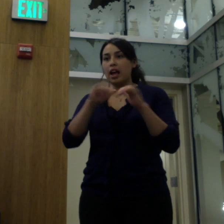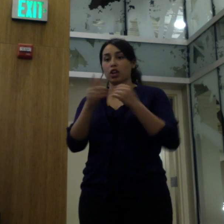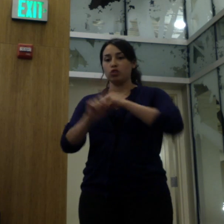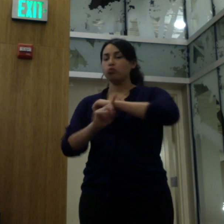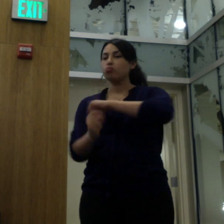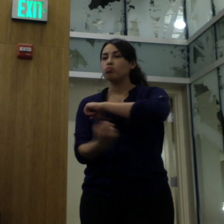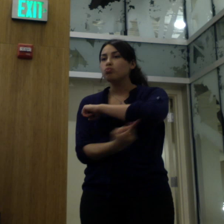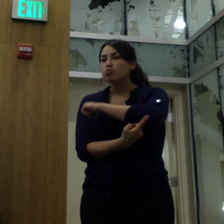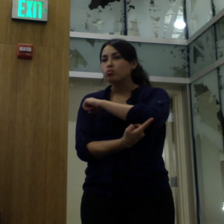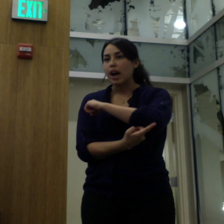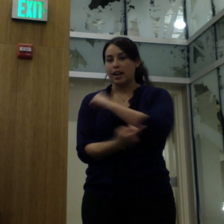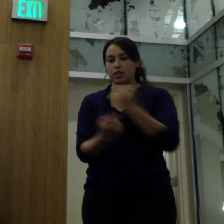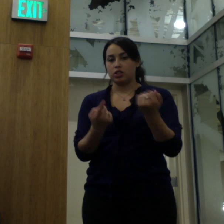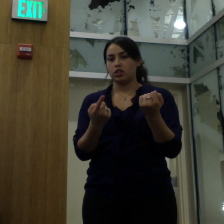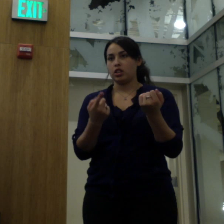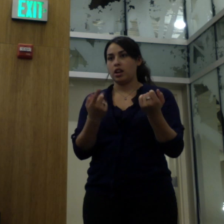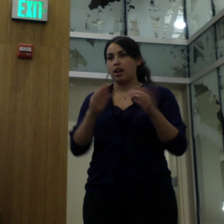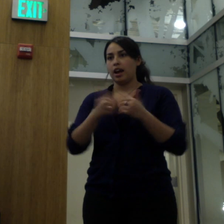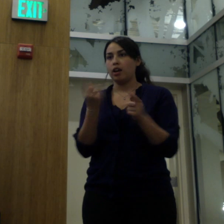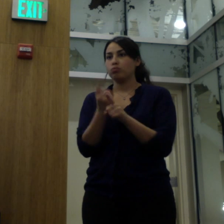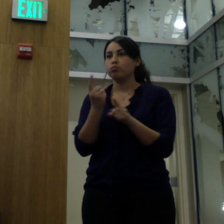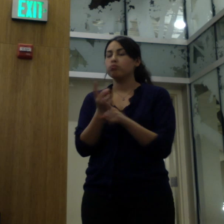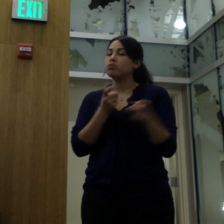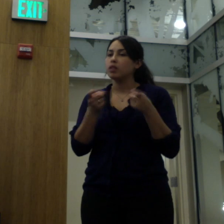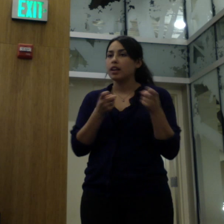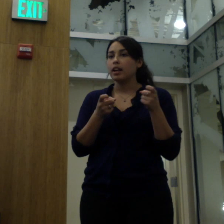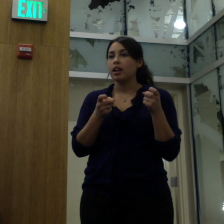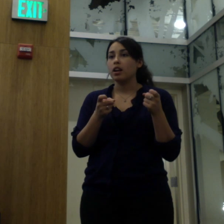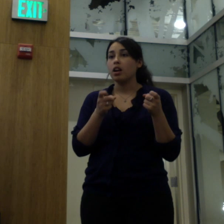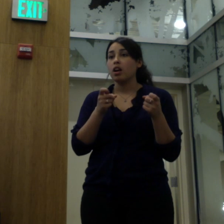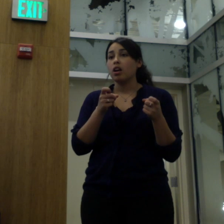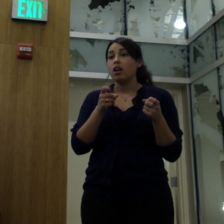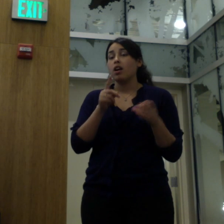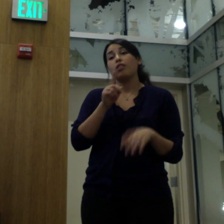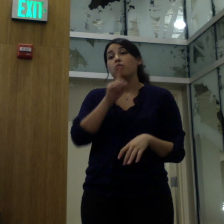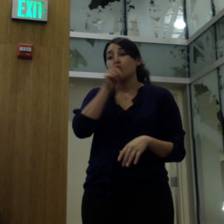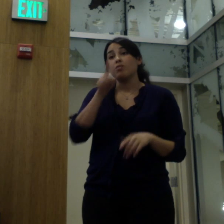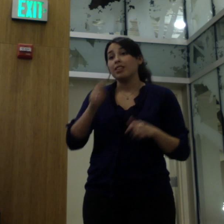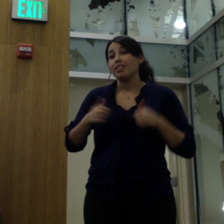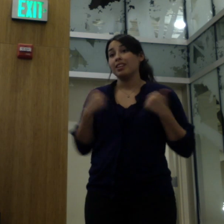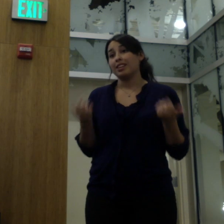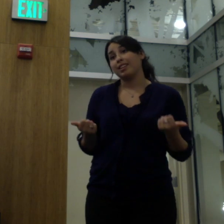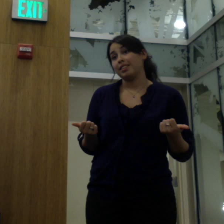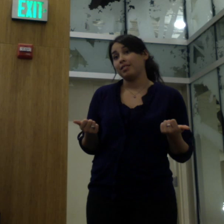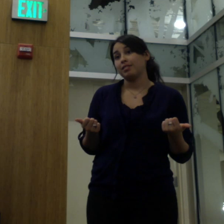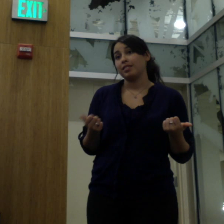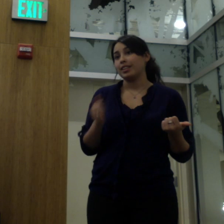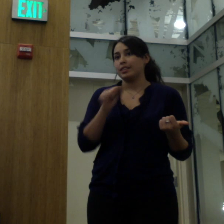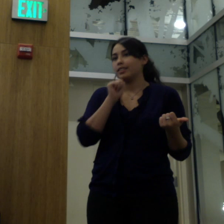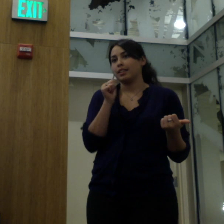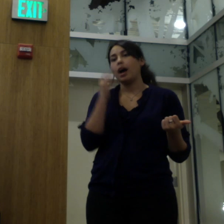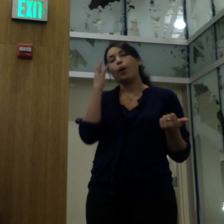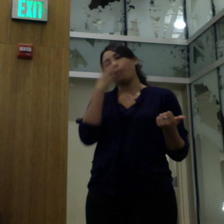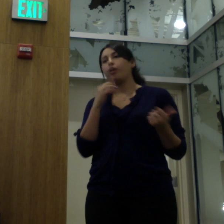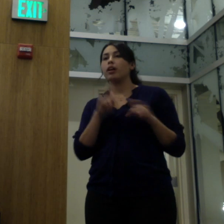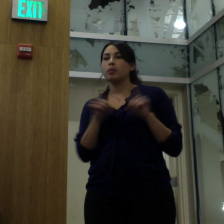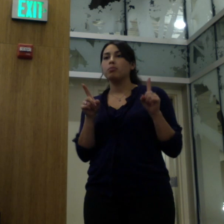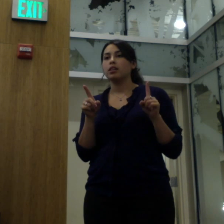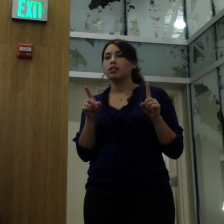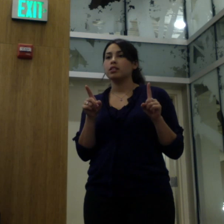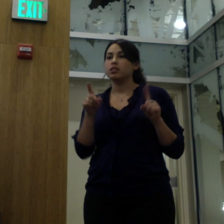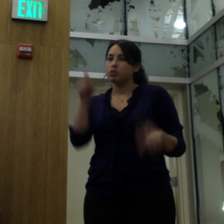garbage? All of those you have to, in reality, it's not very pretty, but it's stuff you have to think